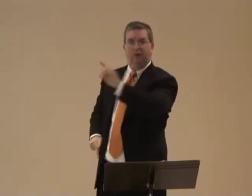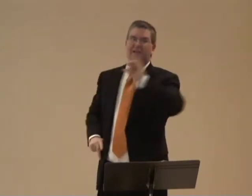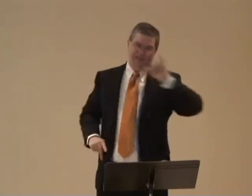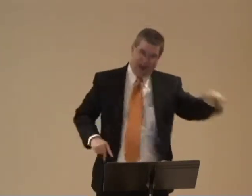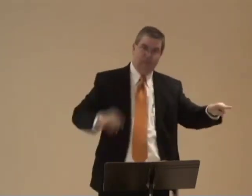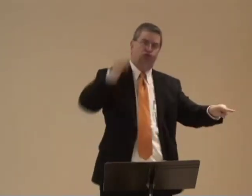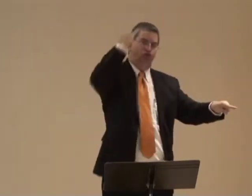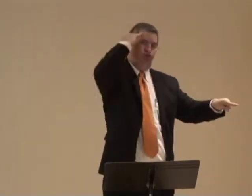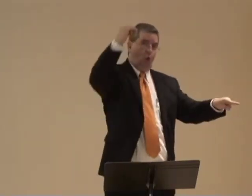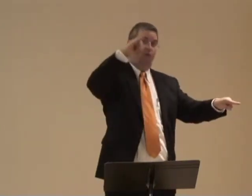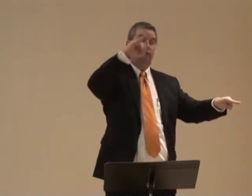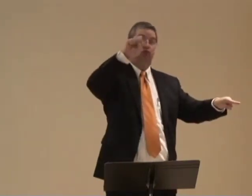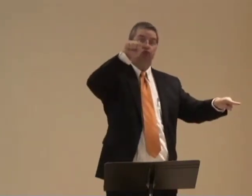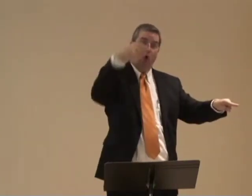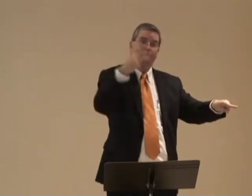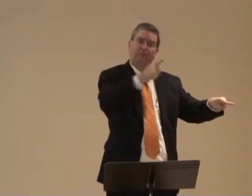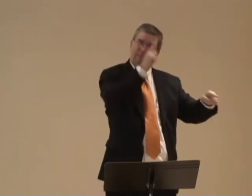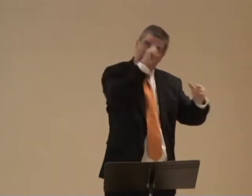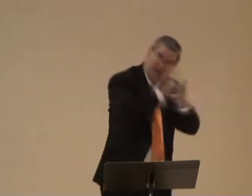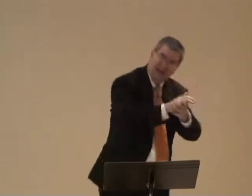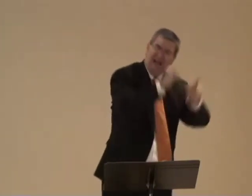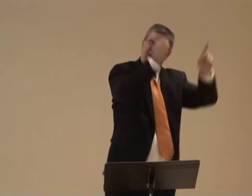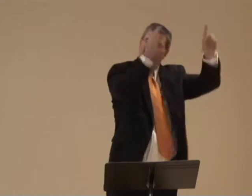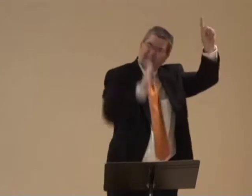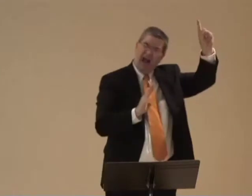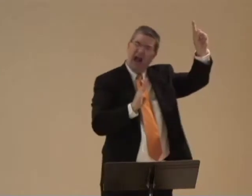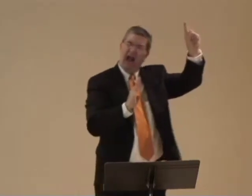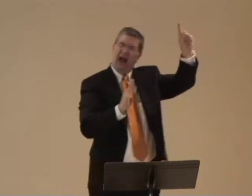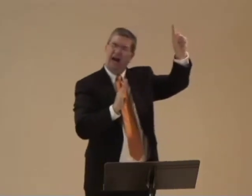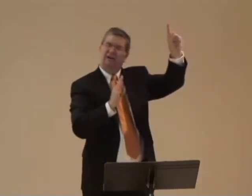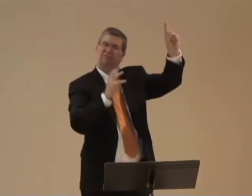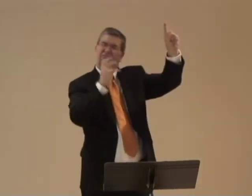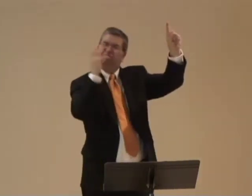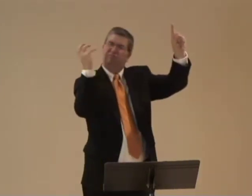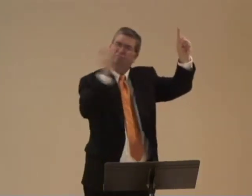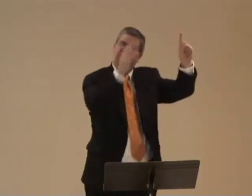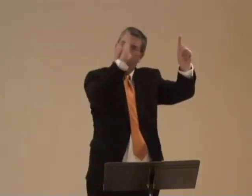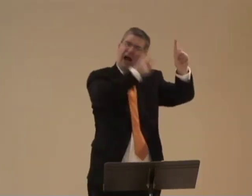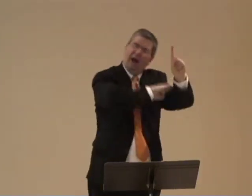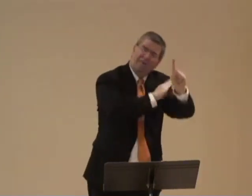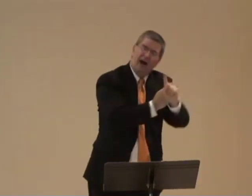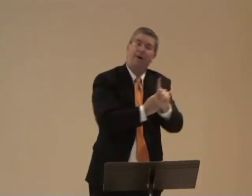So Joseph had told his dream to the king. The king believed him.